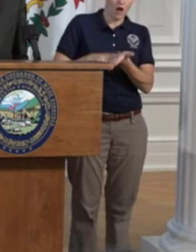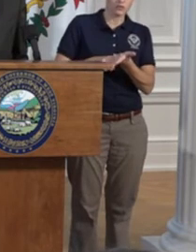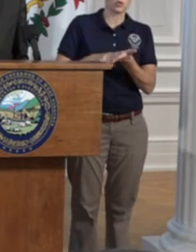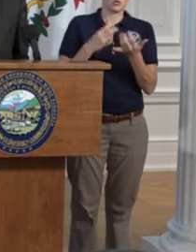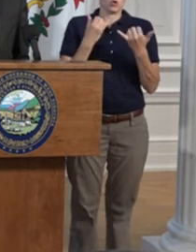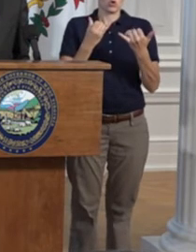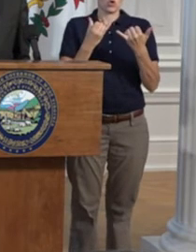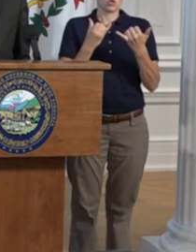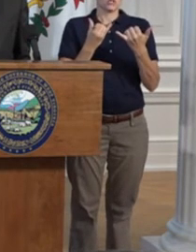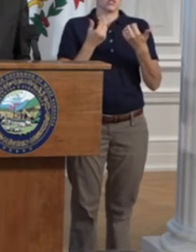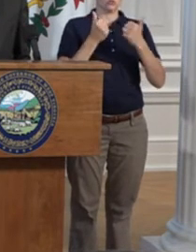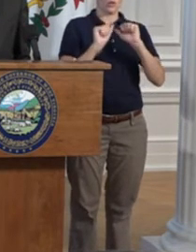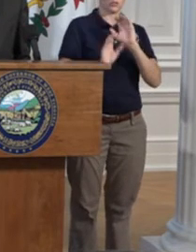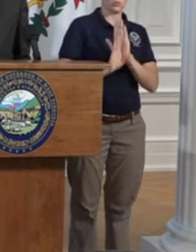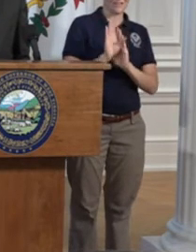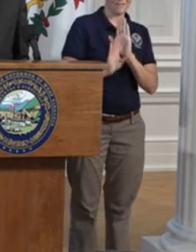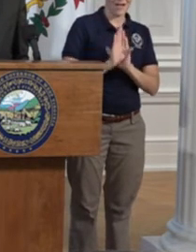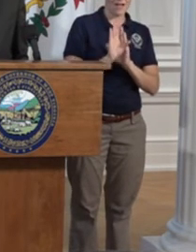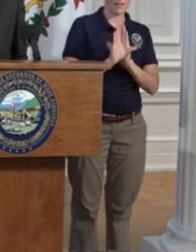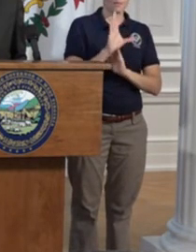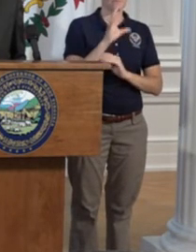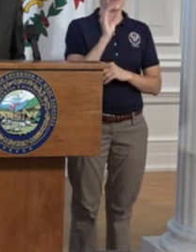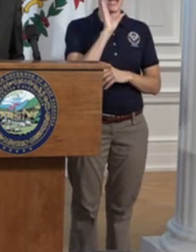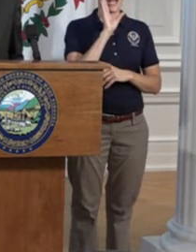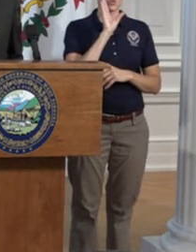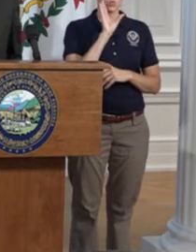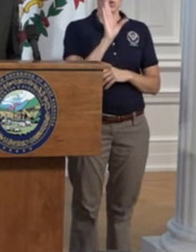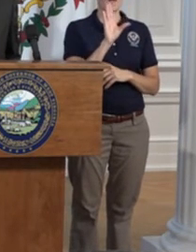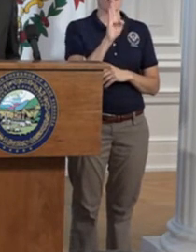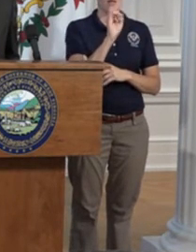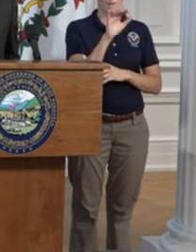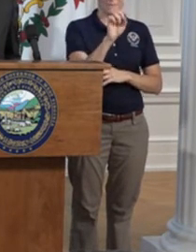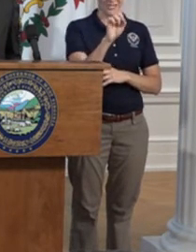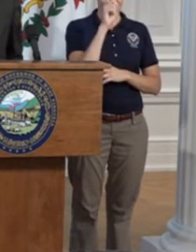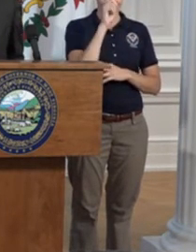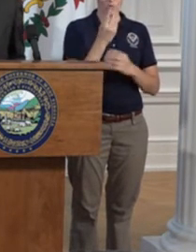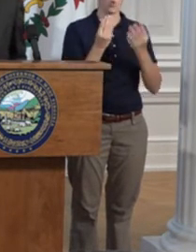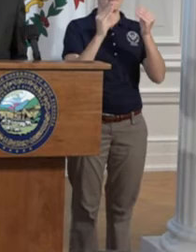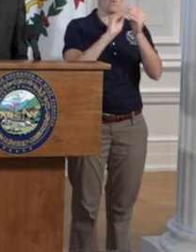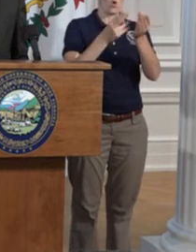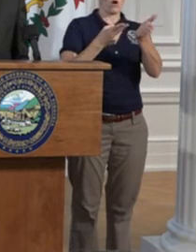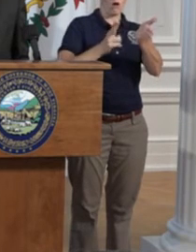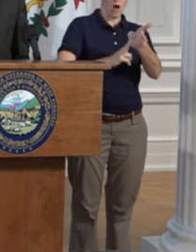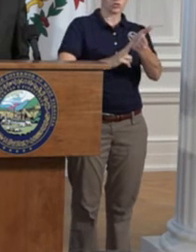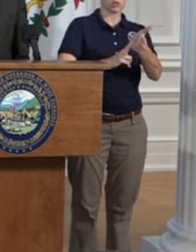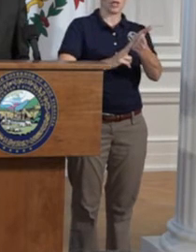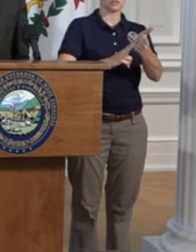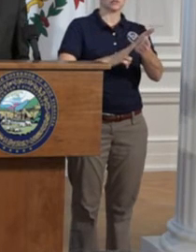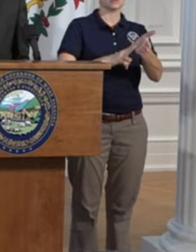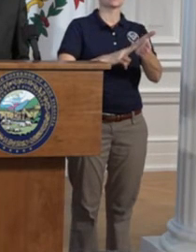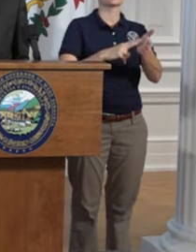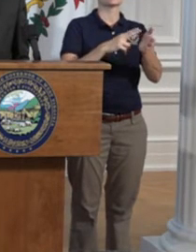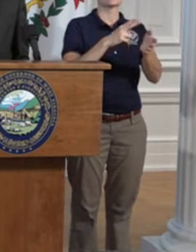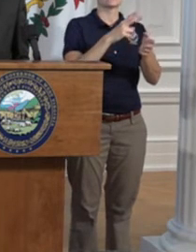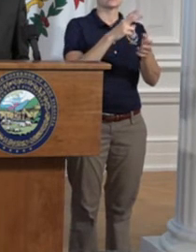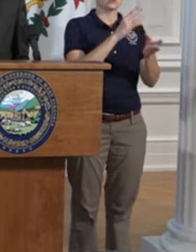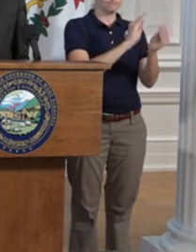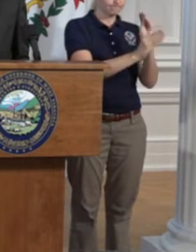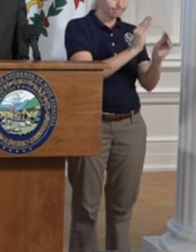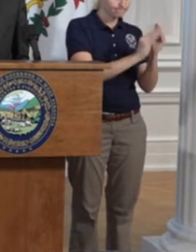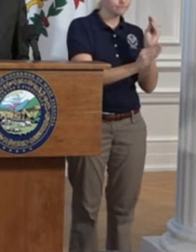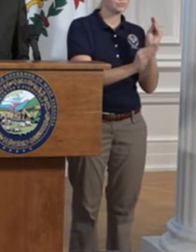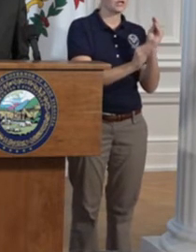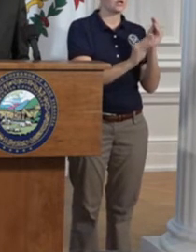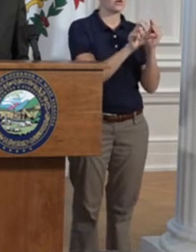on developing, and we will put out the bid in the future, additional contracts to take care of roadway damages and to reconstruct